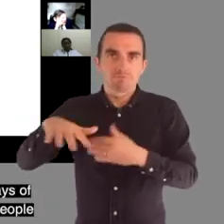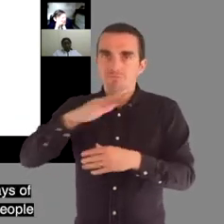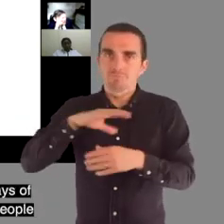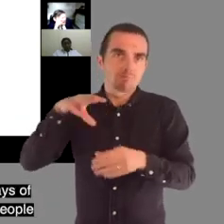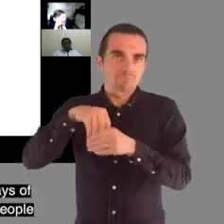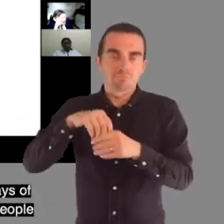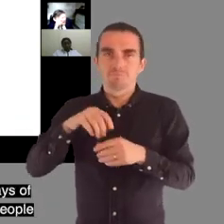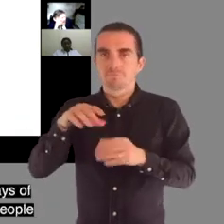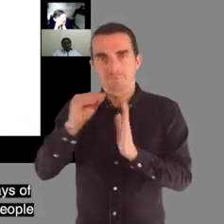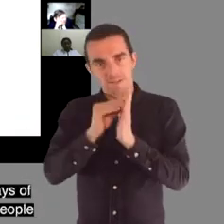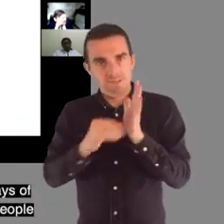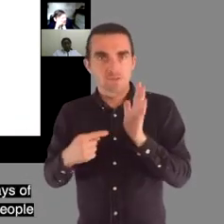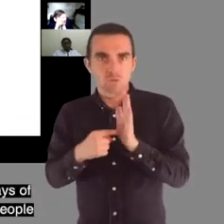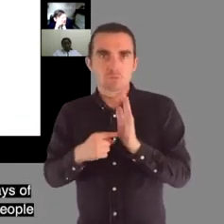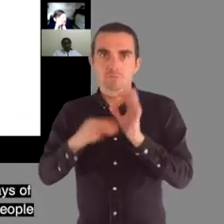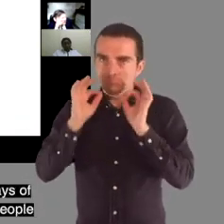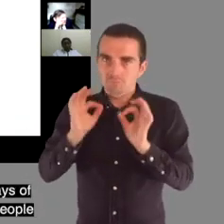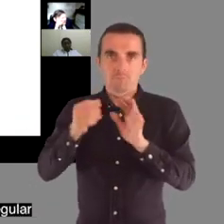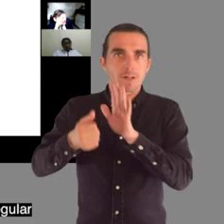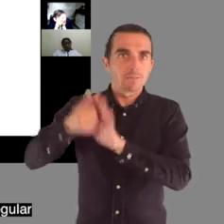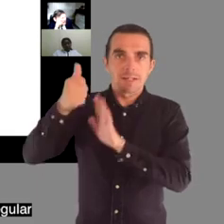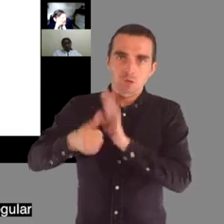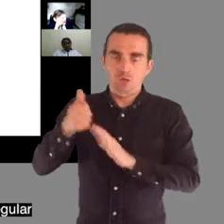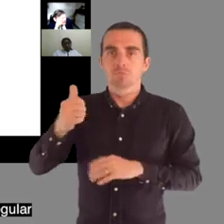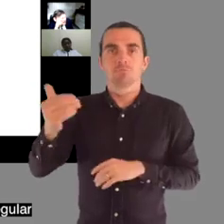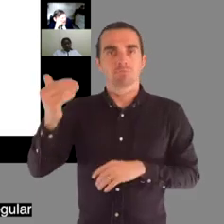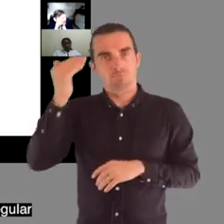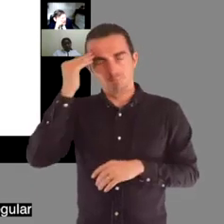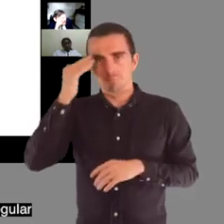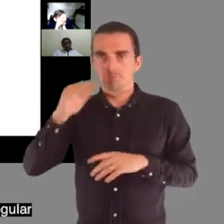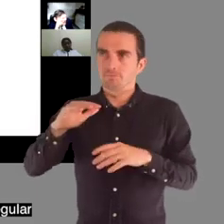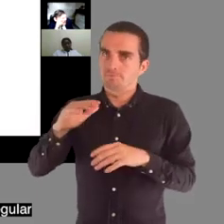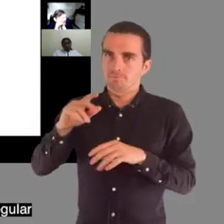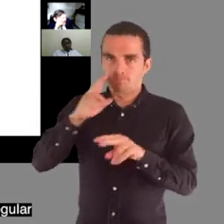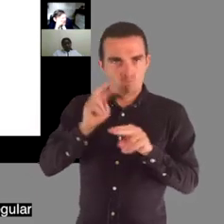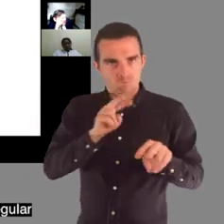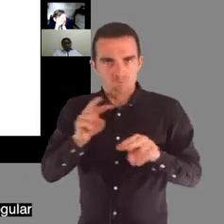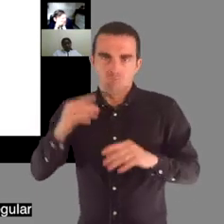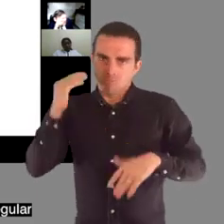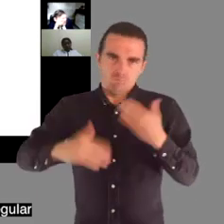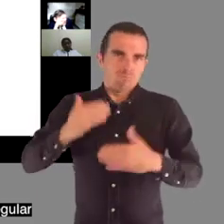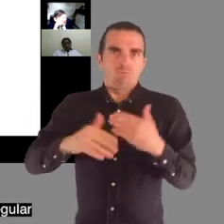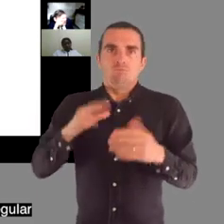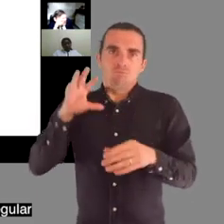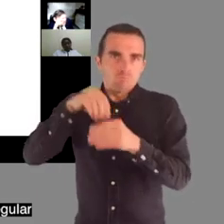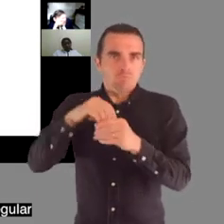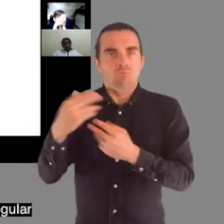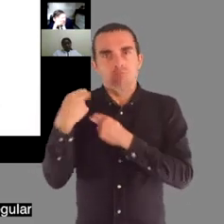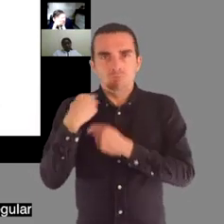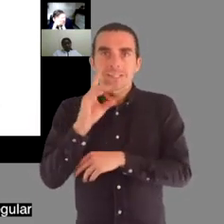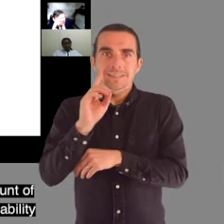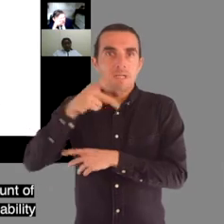some ways of getting the voice of disabled people into their legislature. Ensure ministers are under